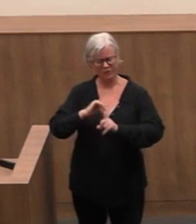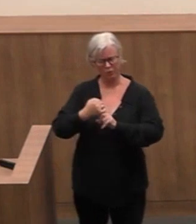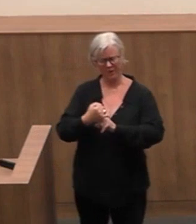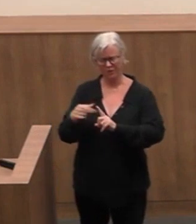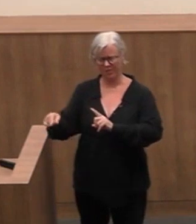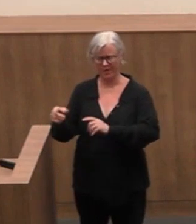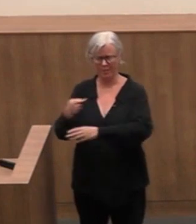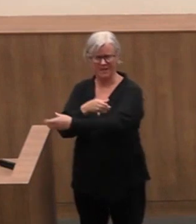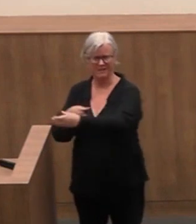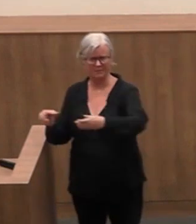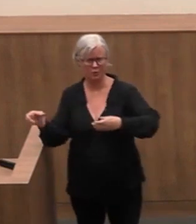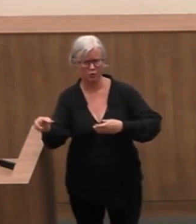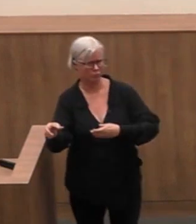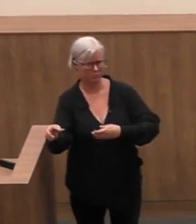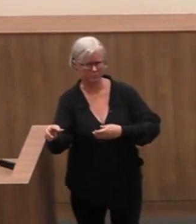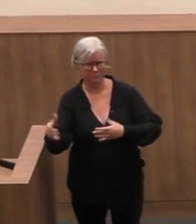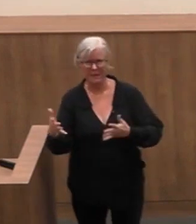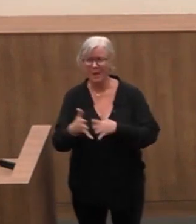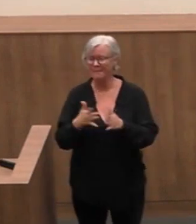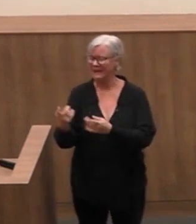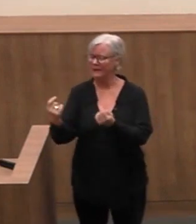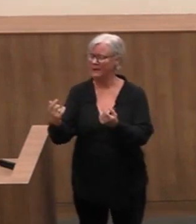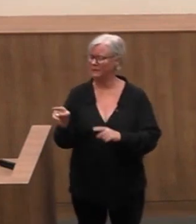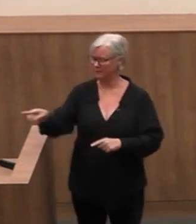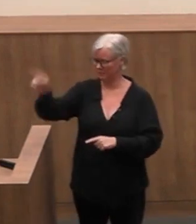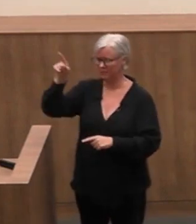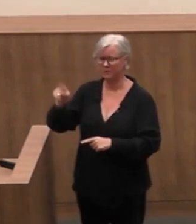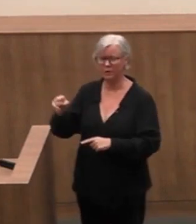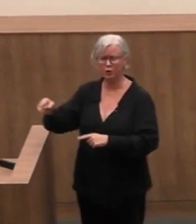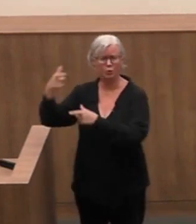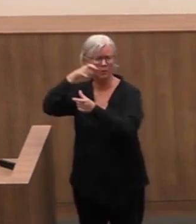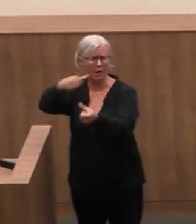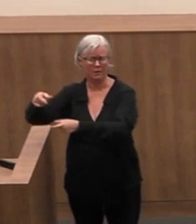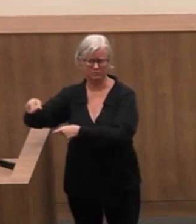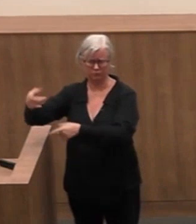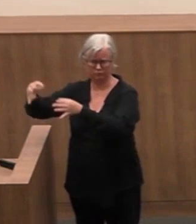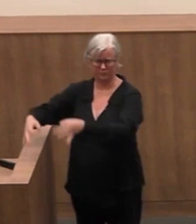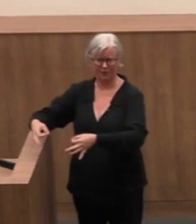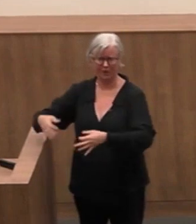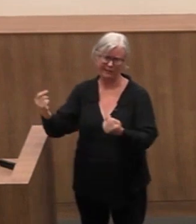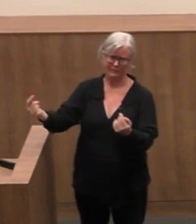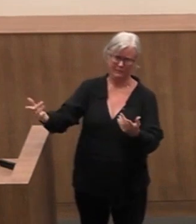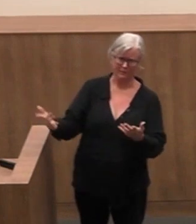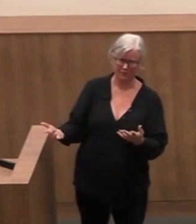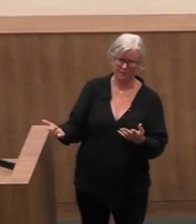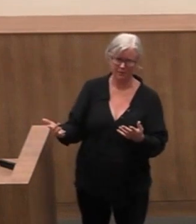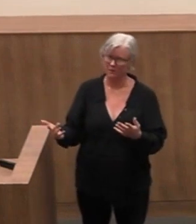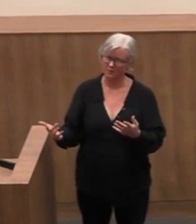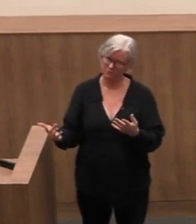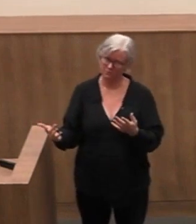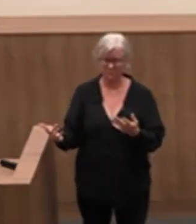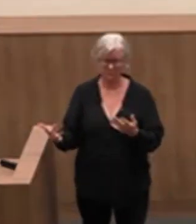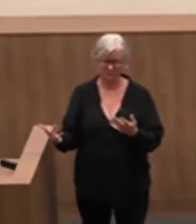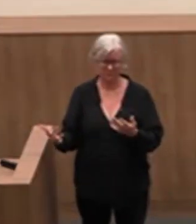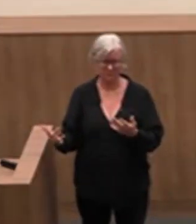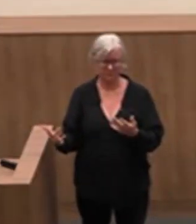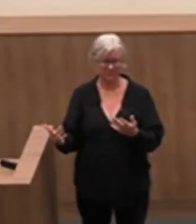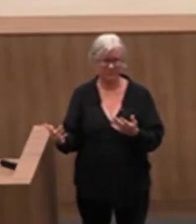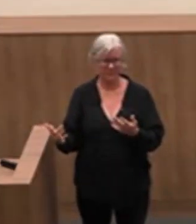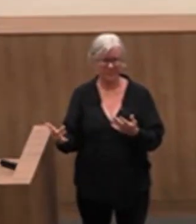I'm sure the easiest route would have been guardian make a decision, but that perhaps would have